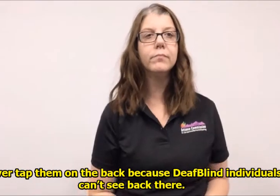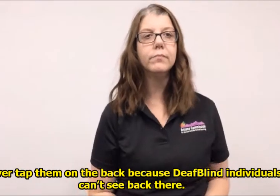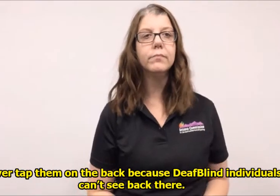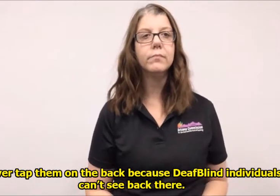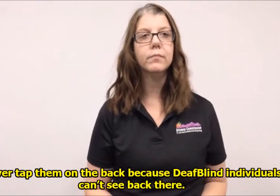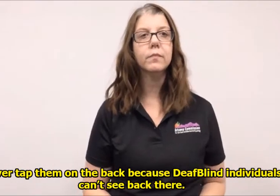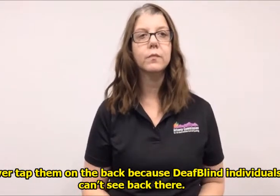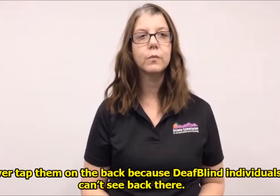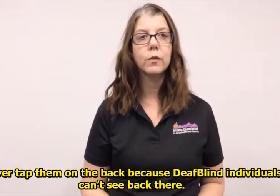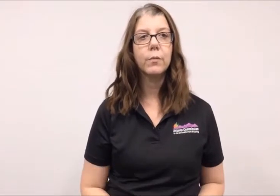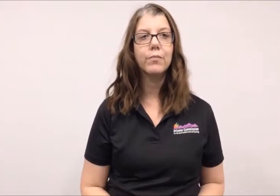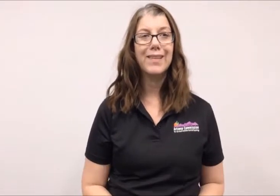see back there.